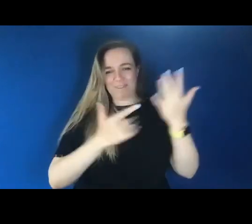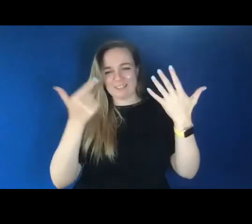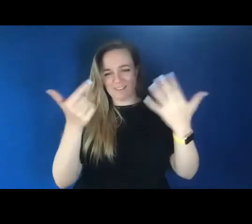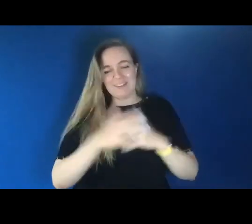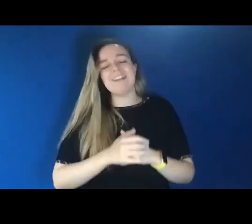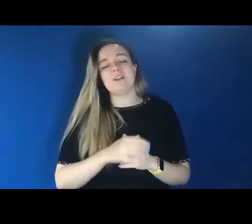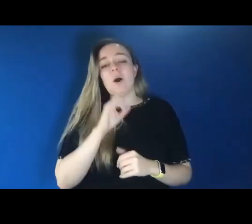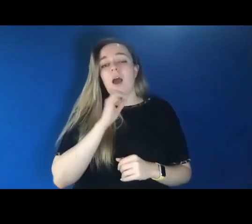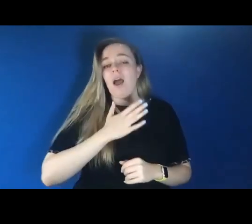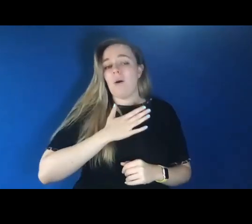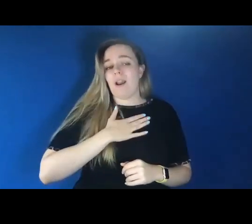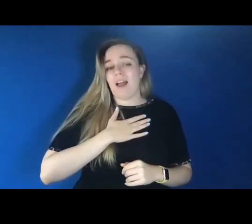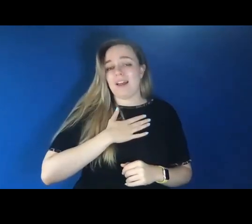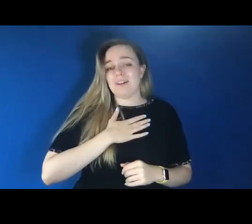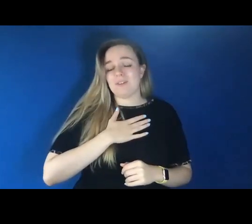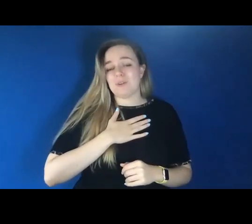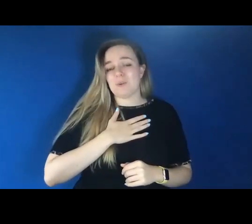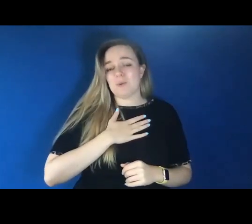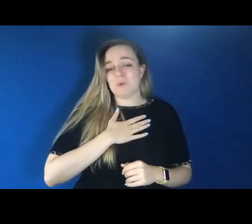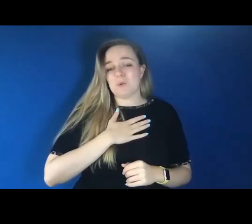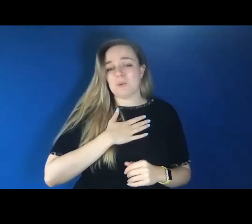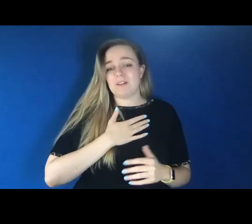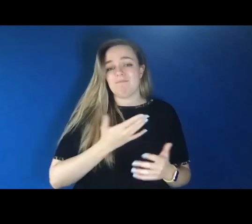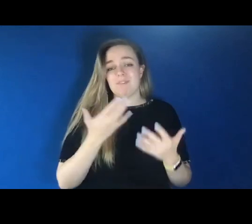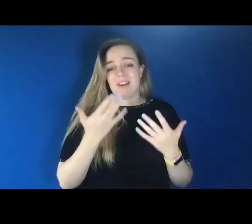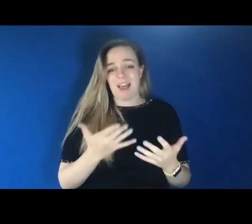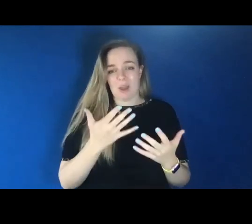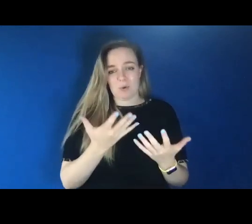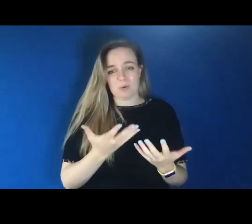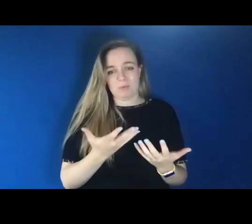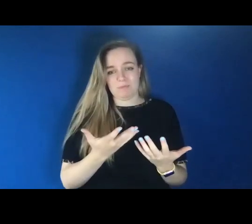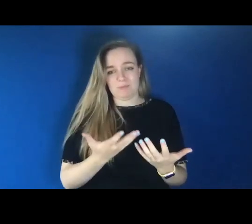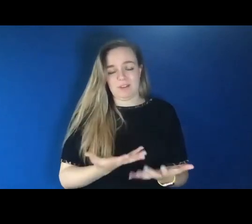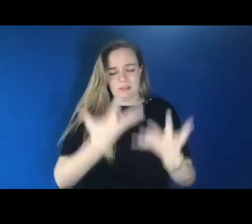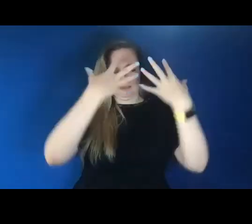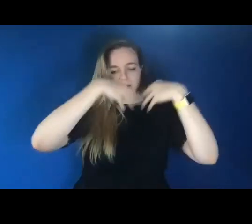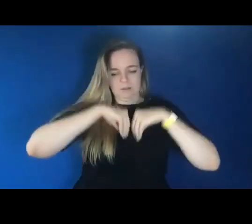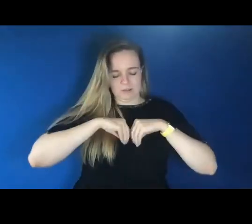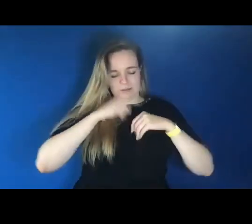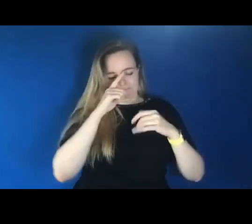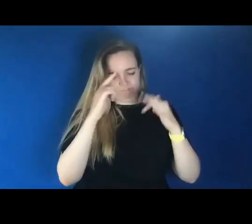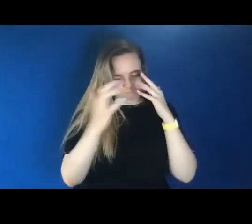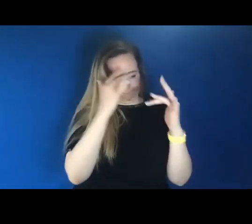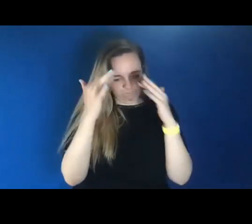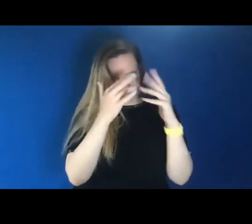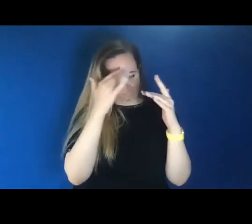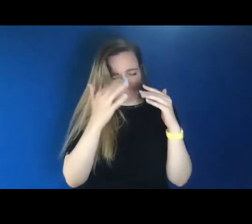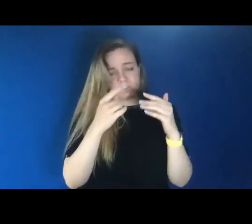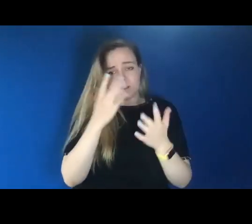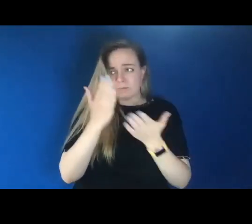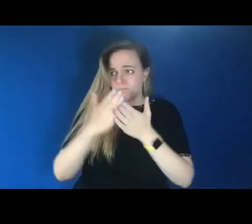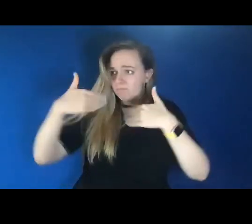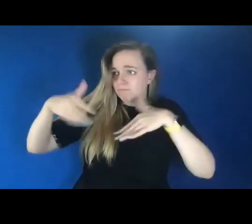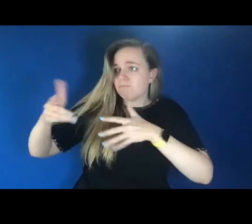I would like to invite you to take all of that away with you and do have those